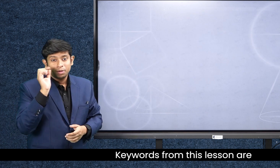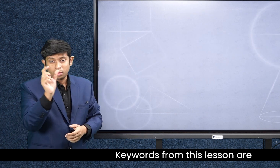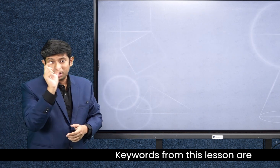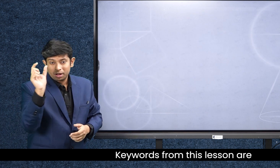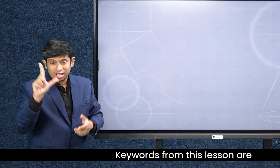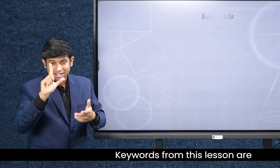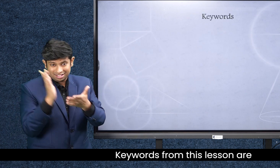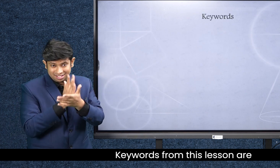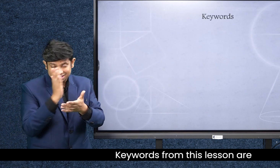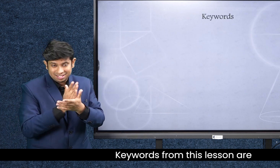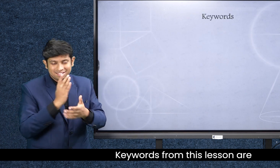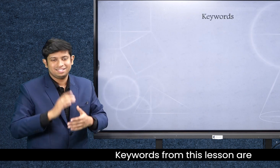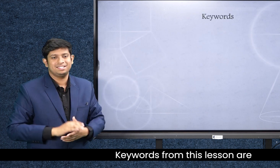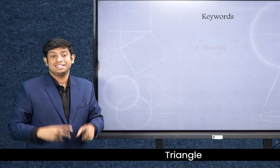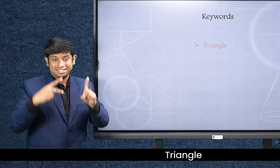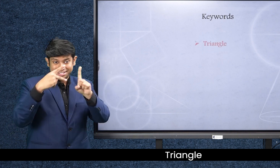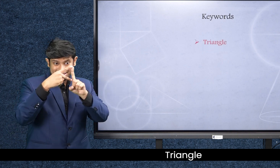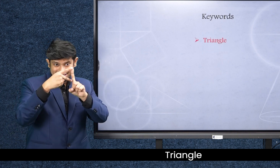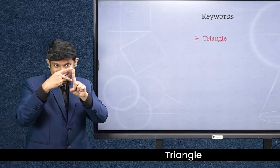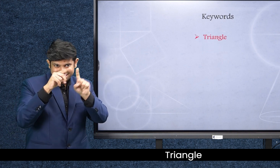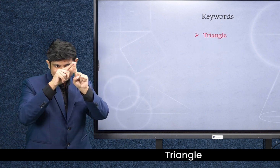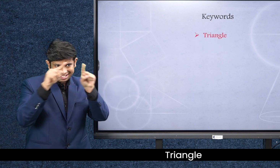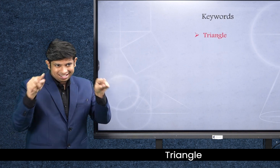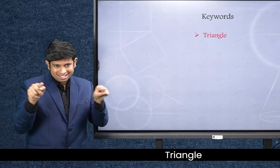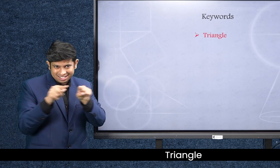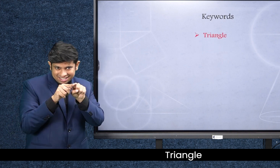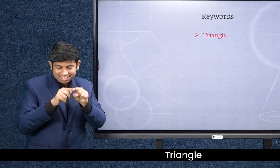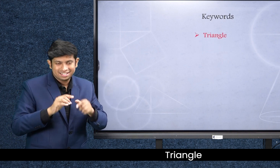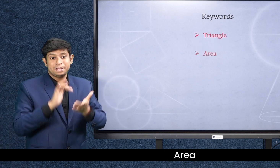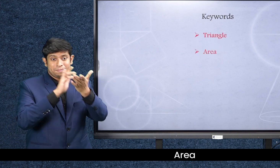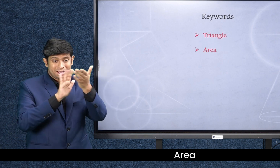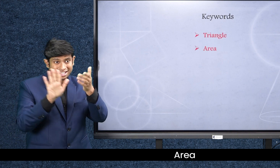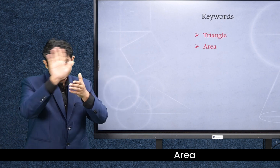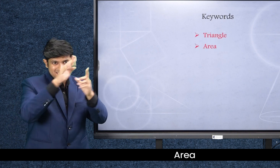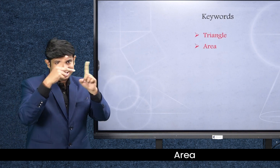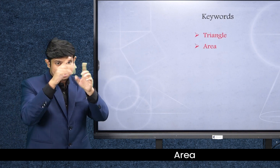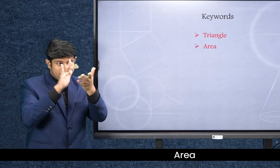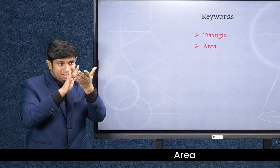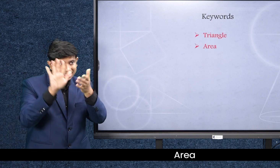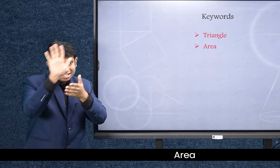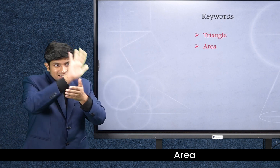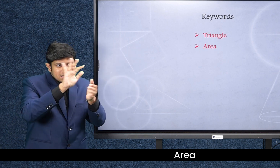Keywords from this lesson are triangle, area,